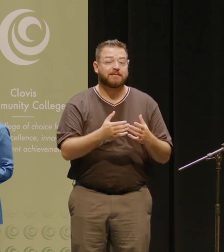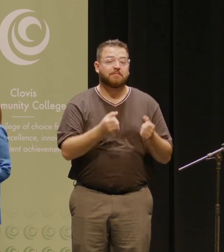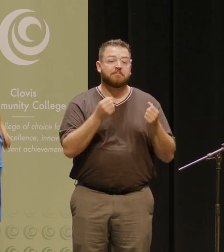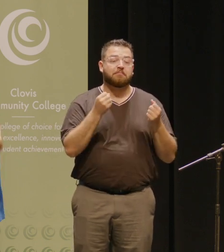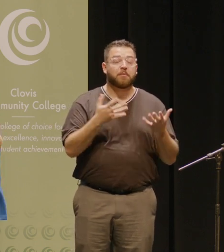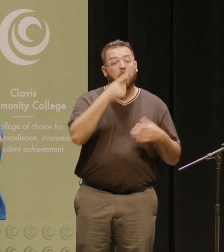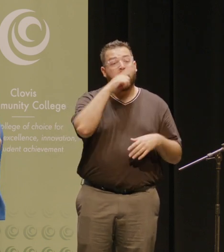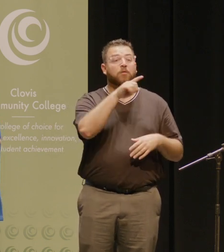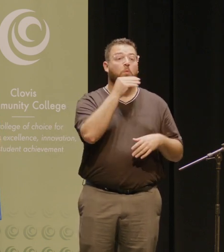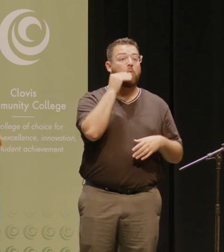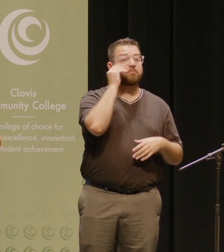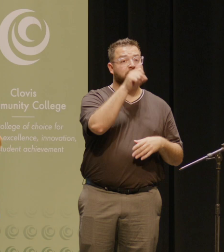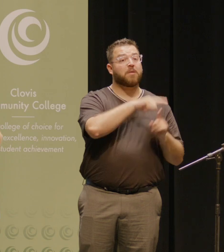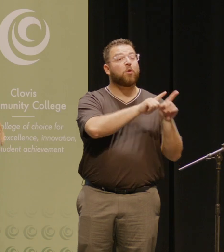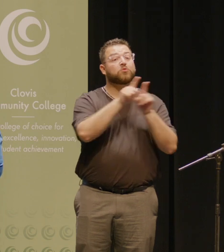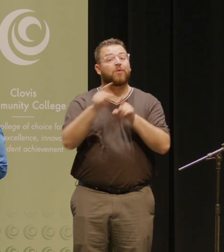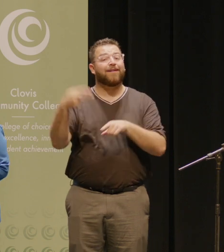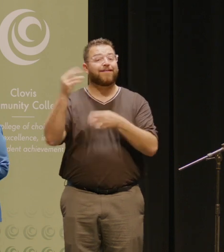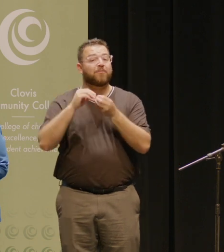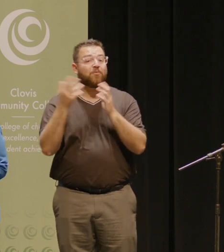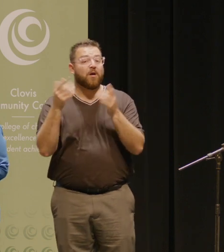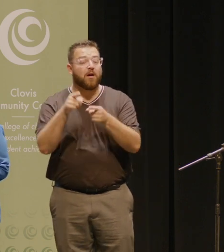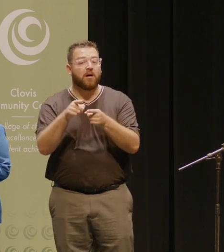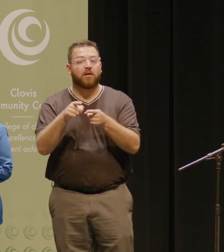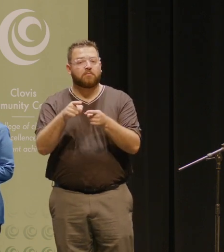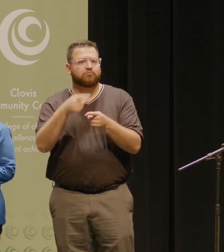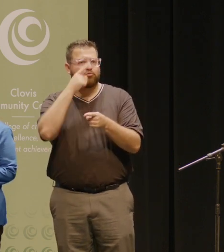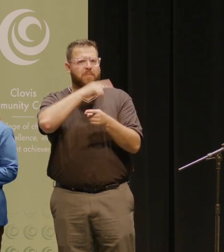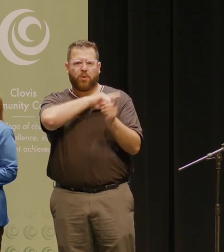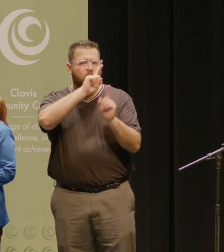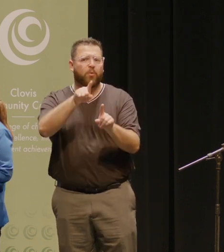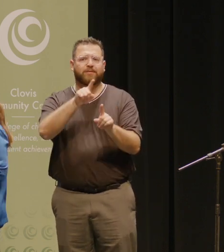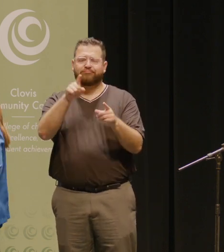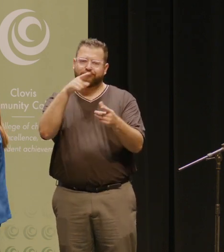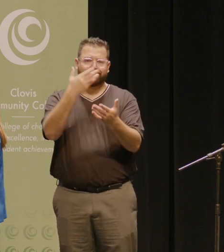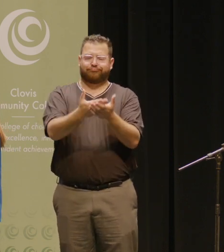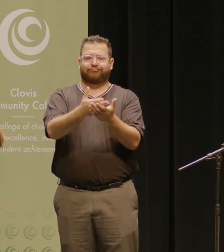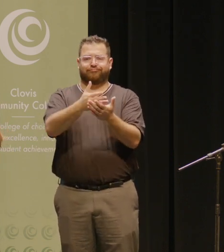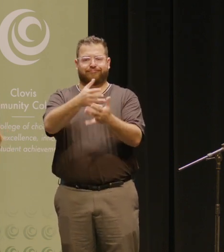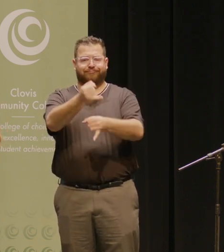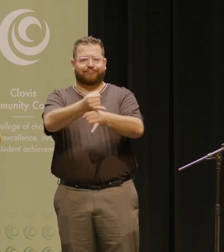home, but then also a high number wouldn't mind going to the colleges either.